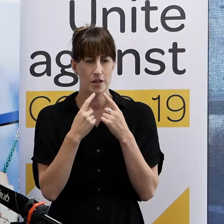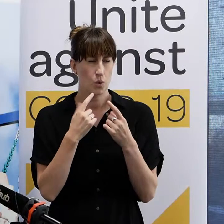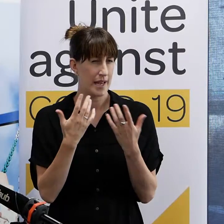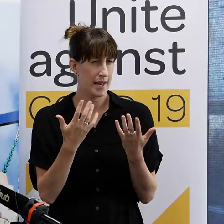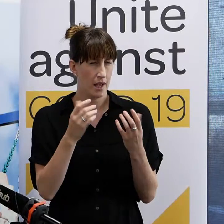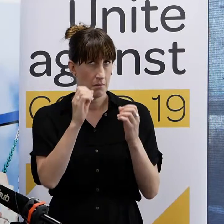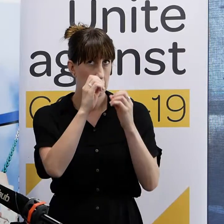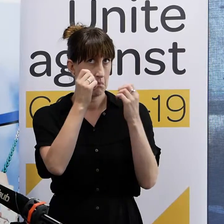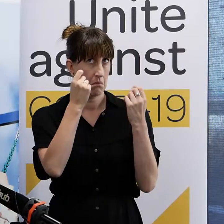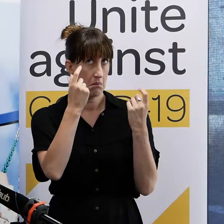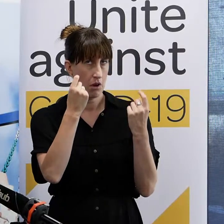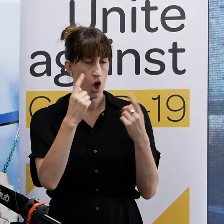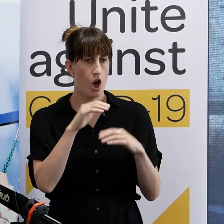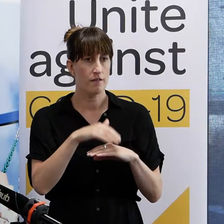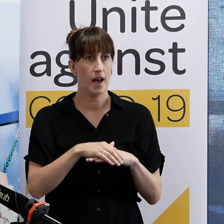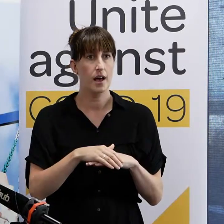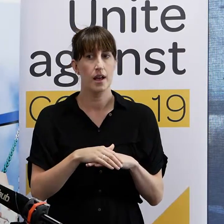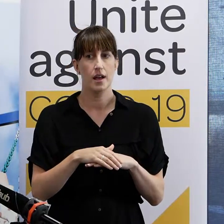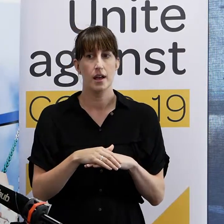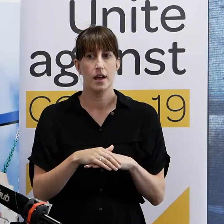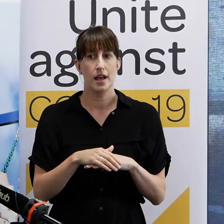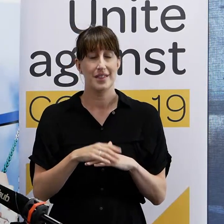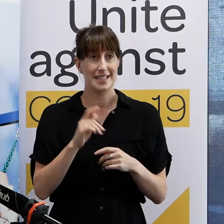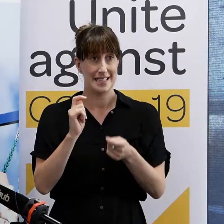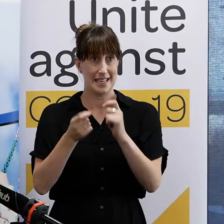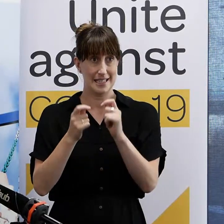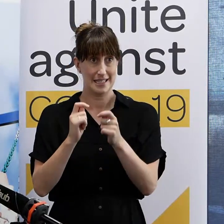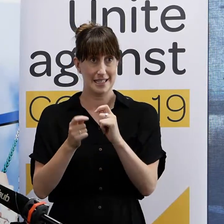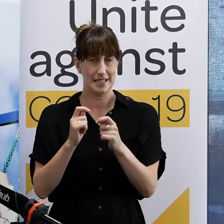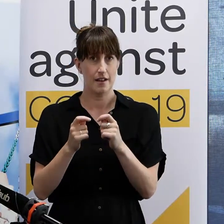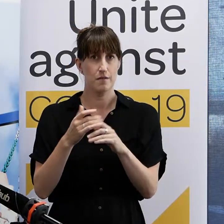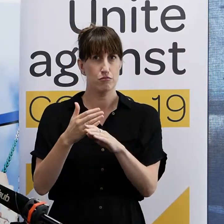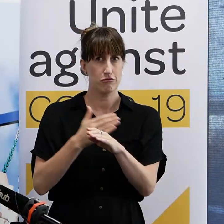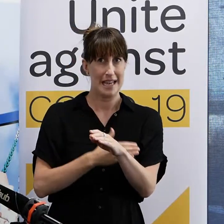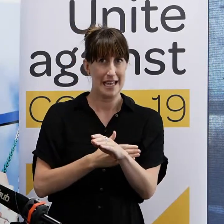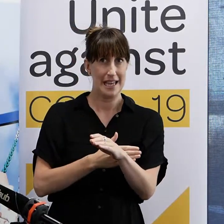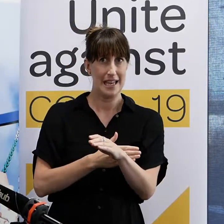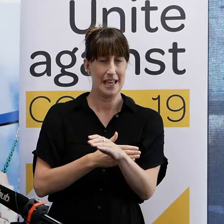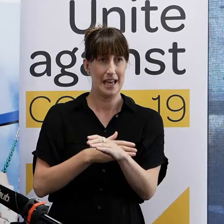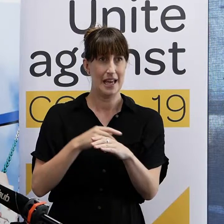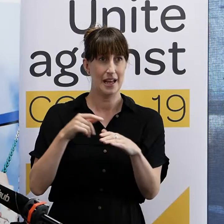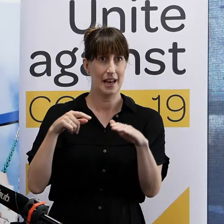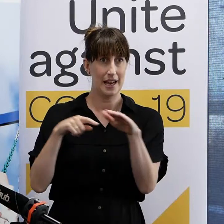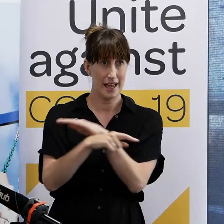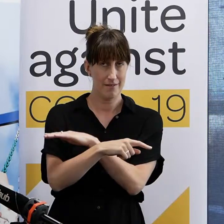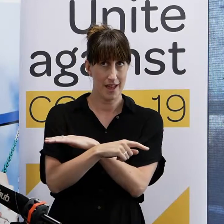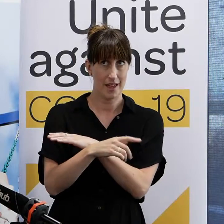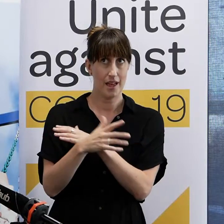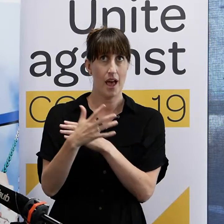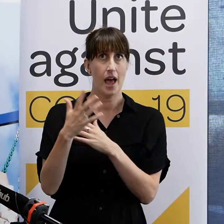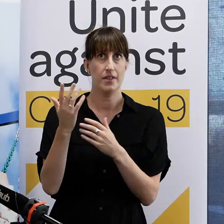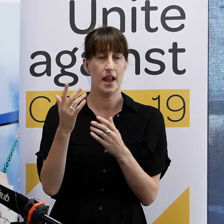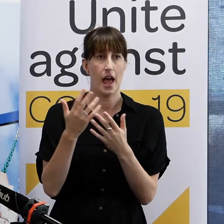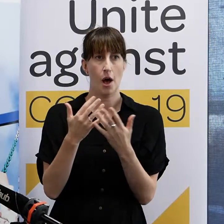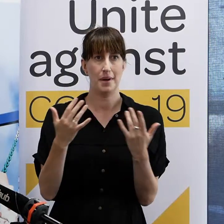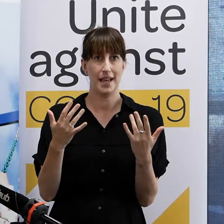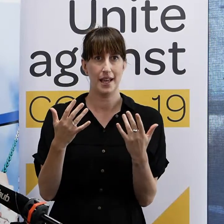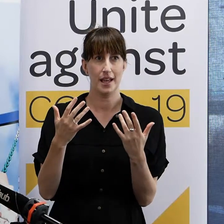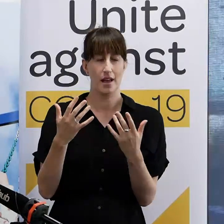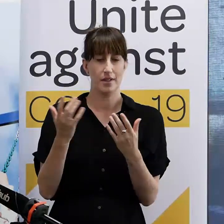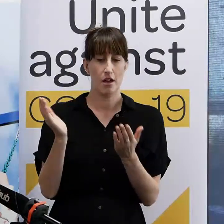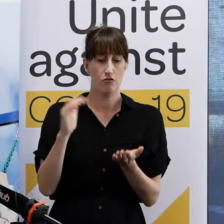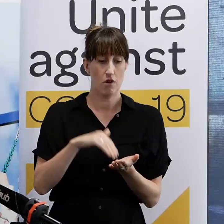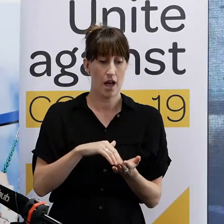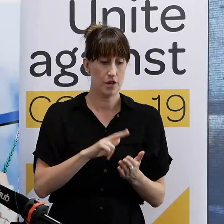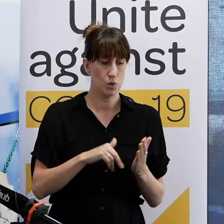testing positive on their pre-departure tests and then not getting on the plane to come to New Zealand? It's hard to get that information, so we don't really have any idea,